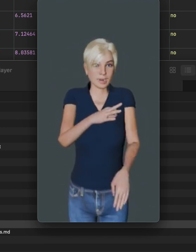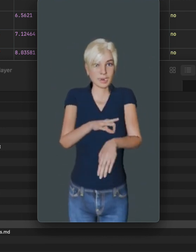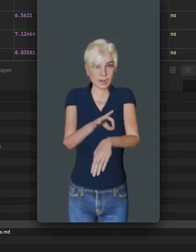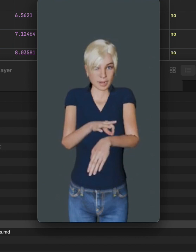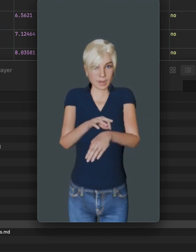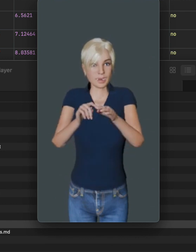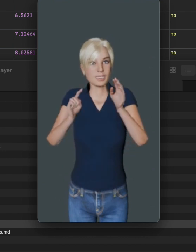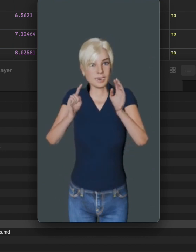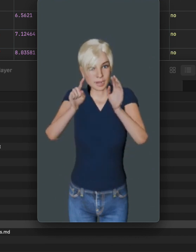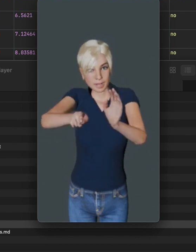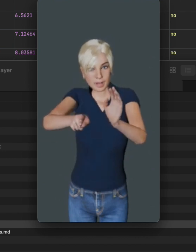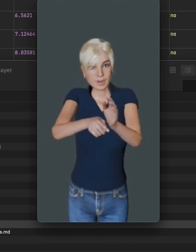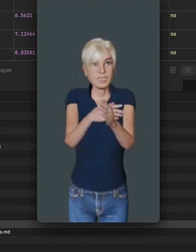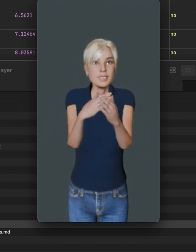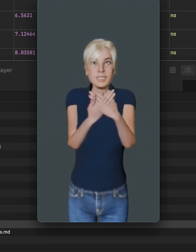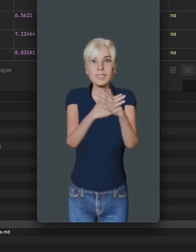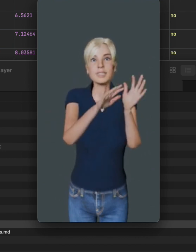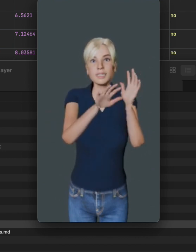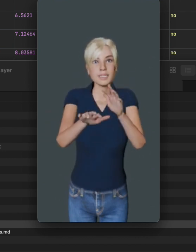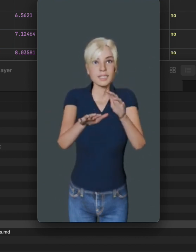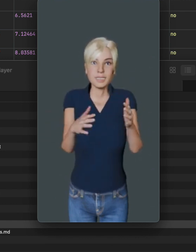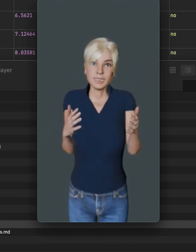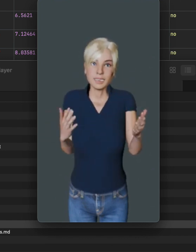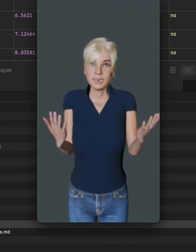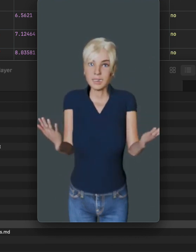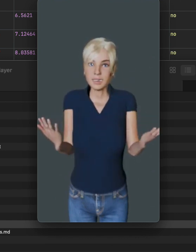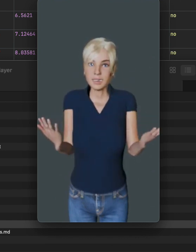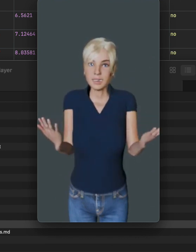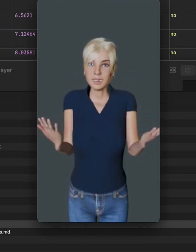because I wanted to save time on the rendering.